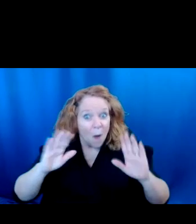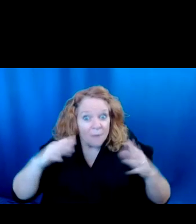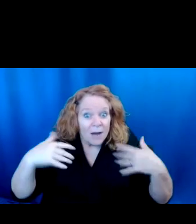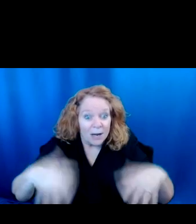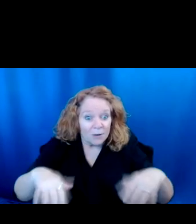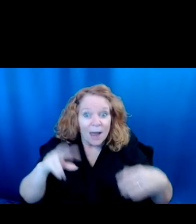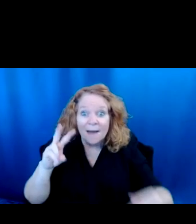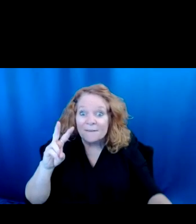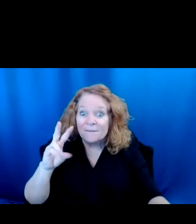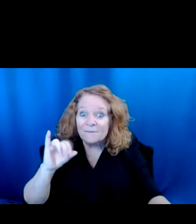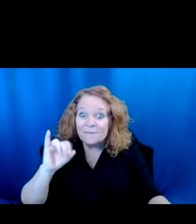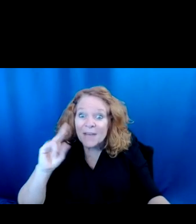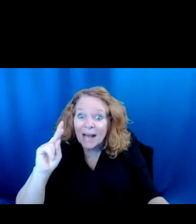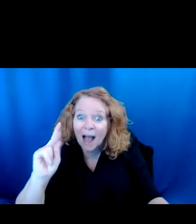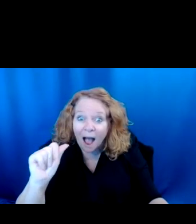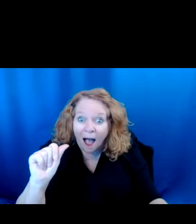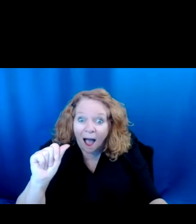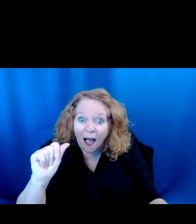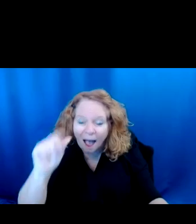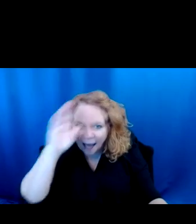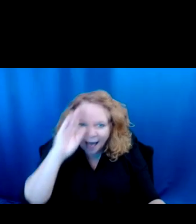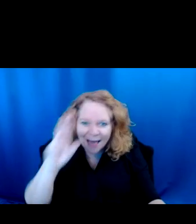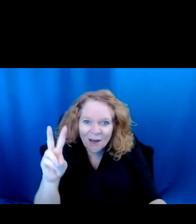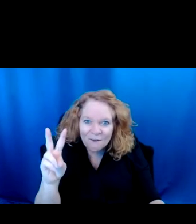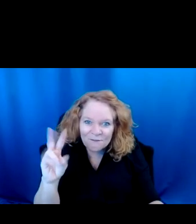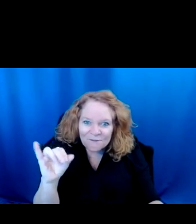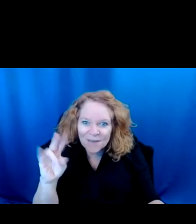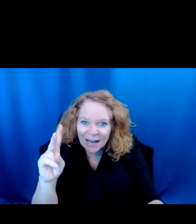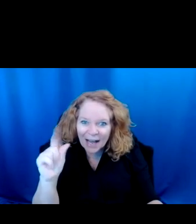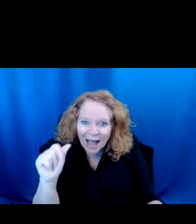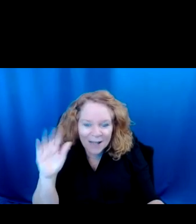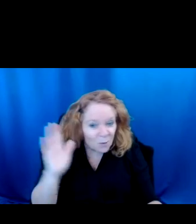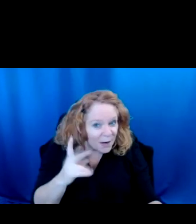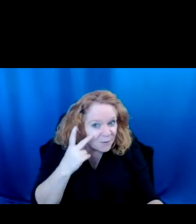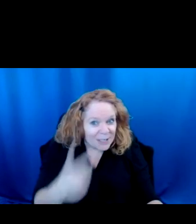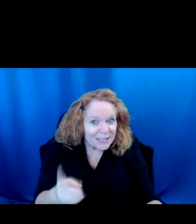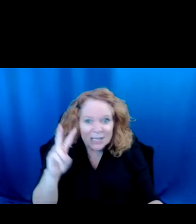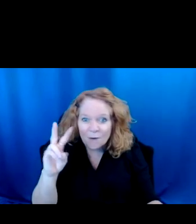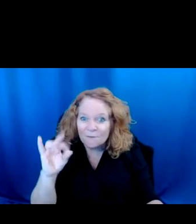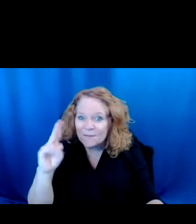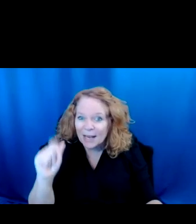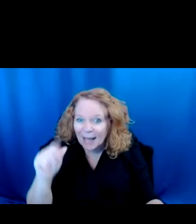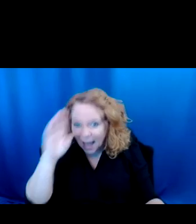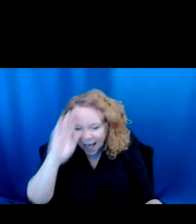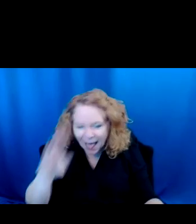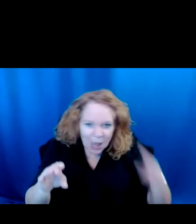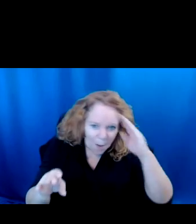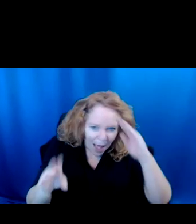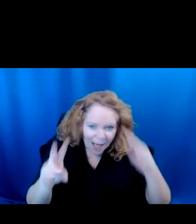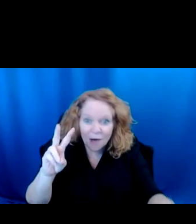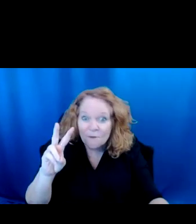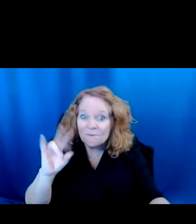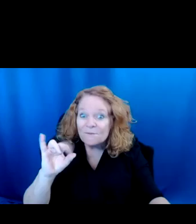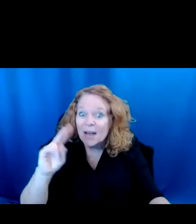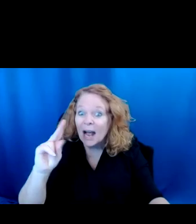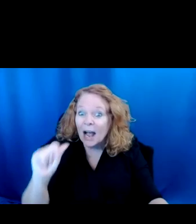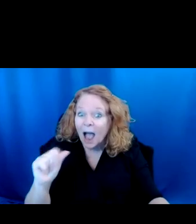Vicar. Hello, Vicar. It's great to see you. Vicar, hello.